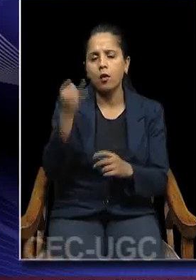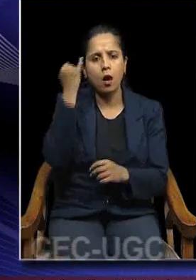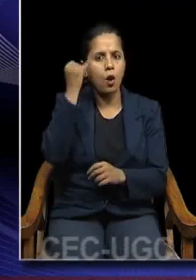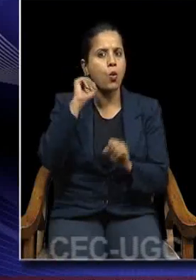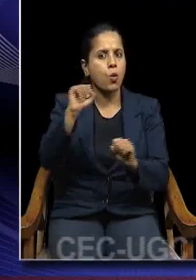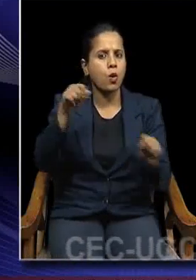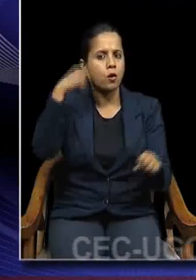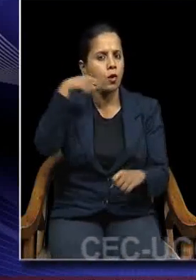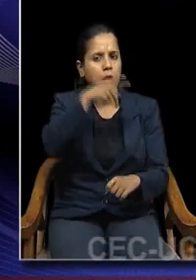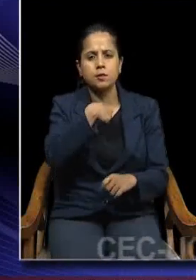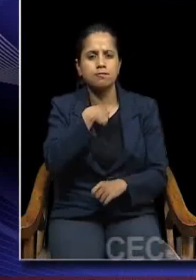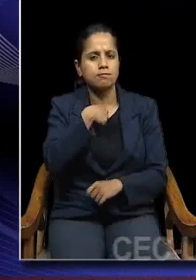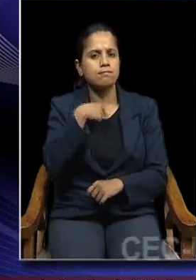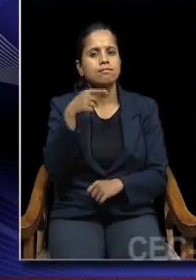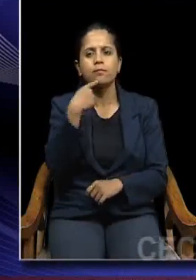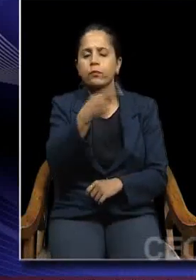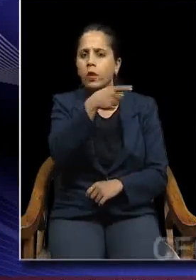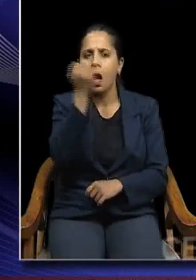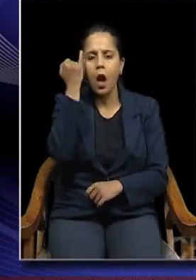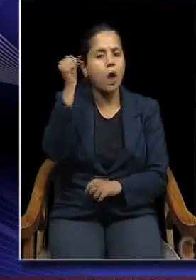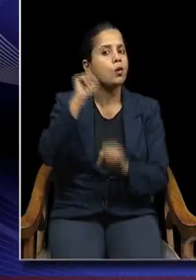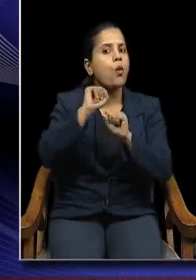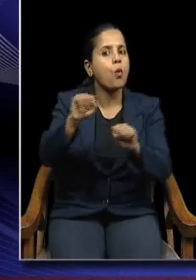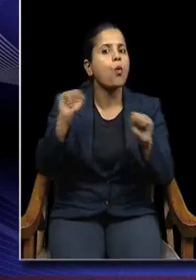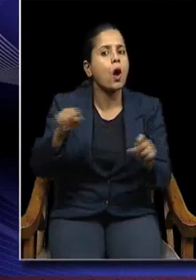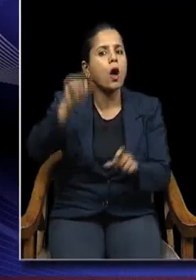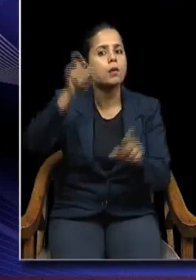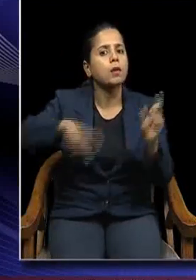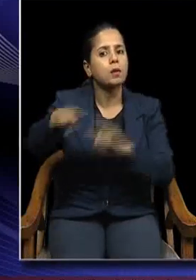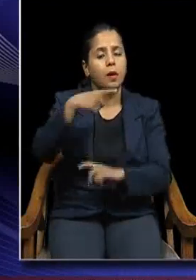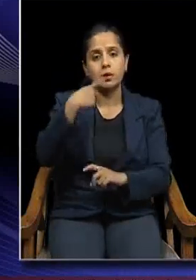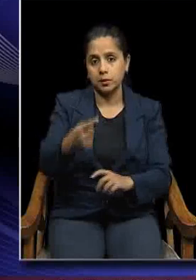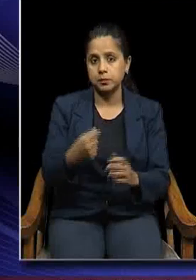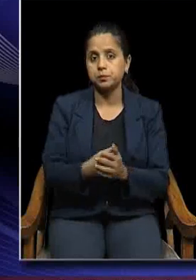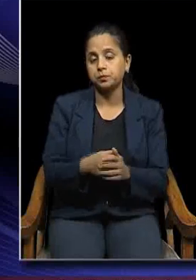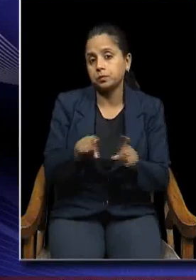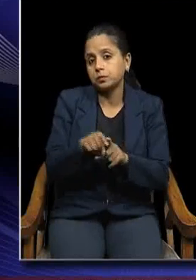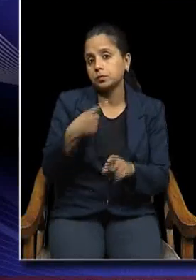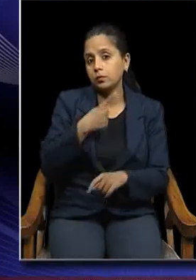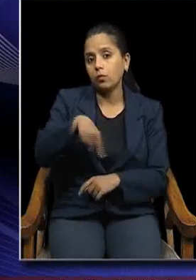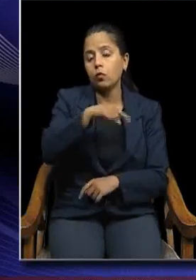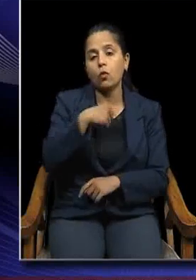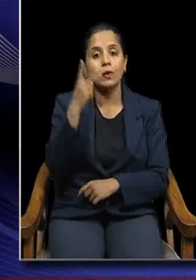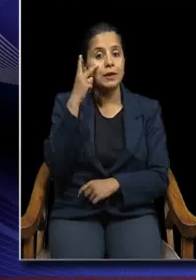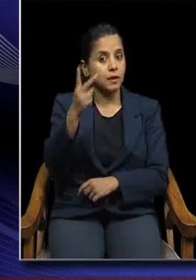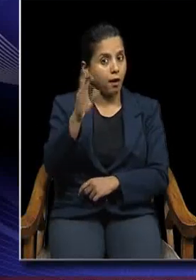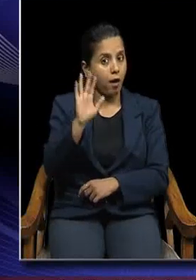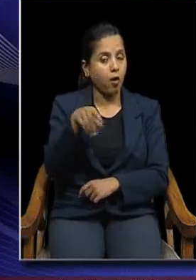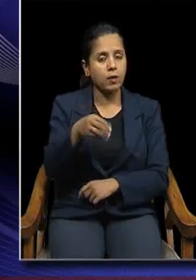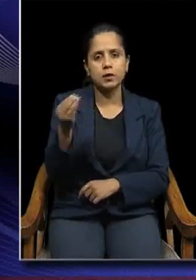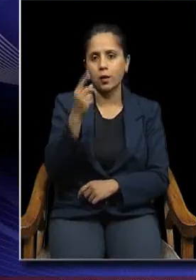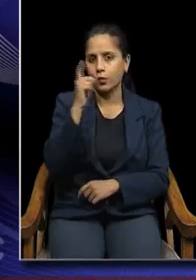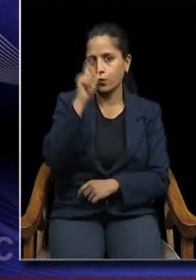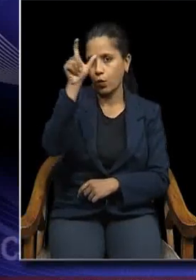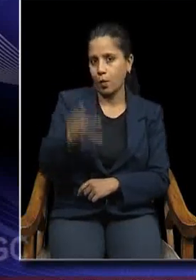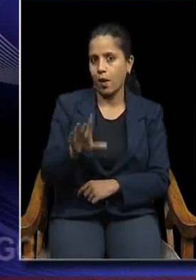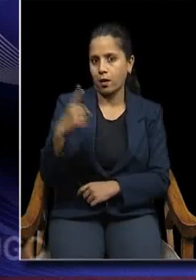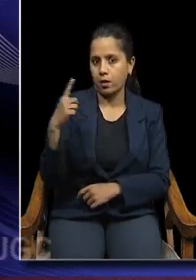to cinema or their ideas. And then we also see some of the lady leaders